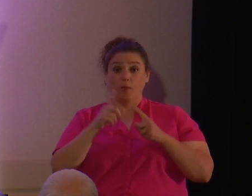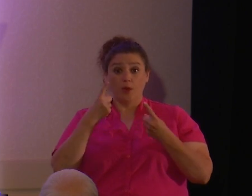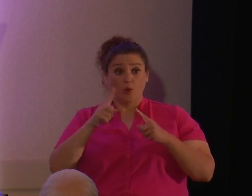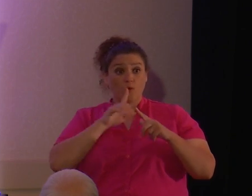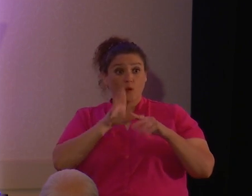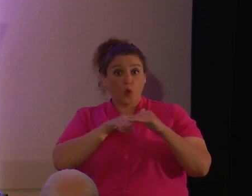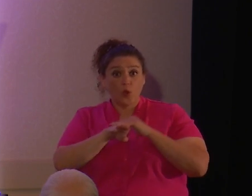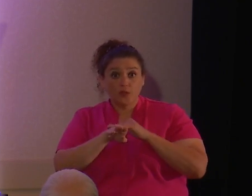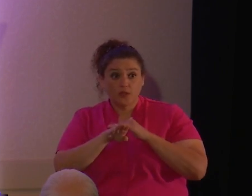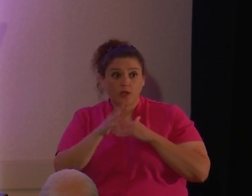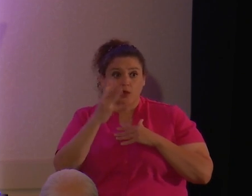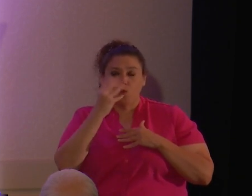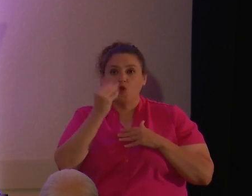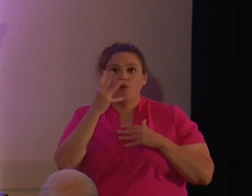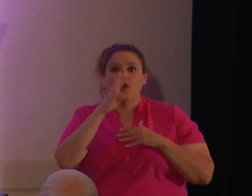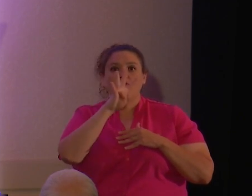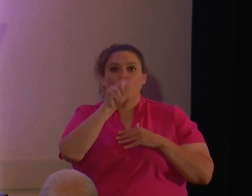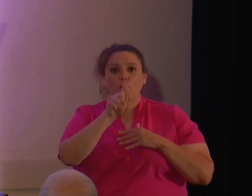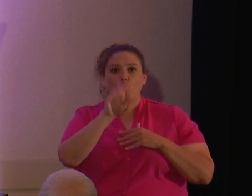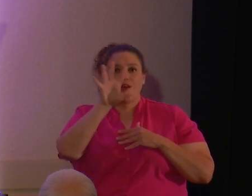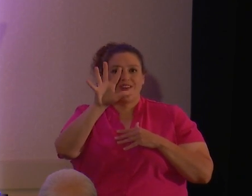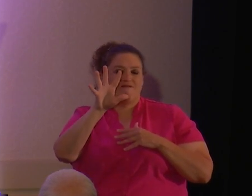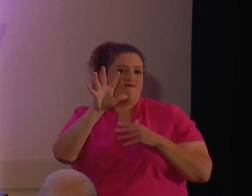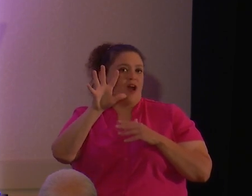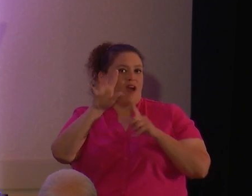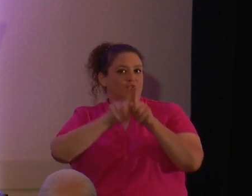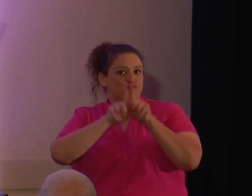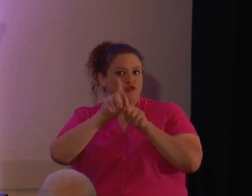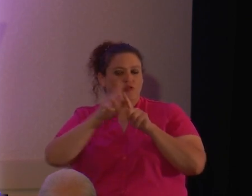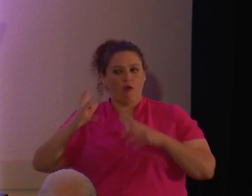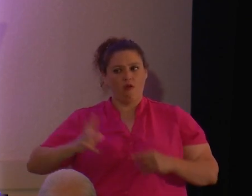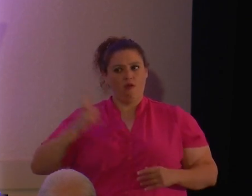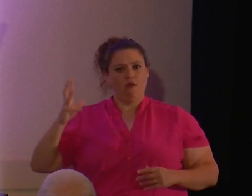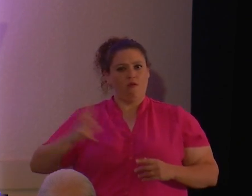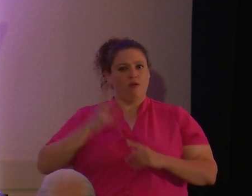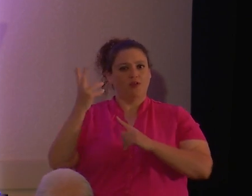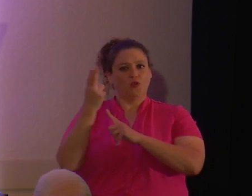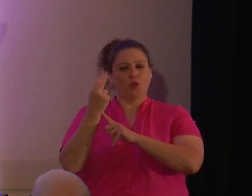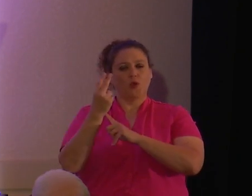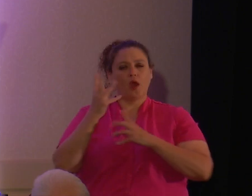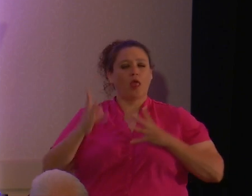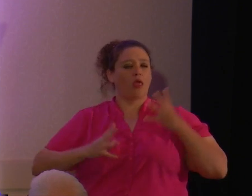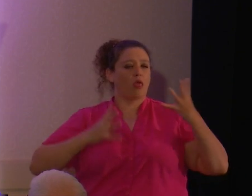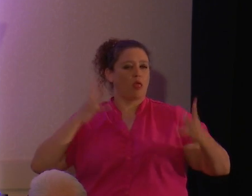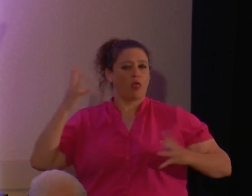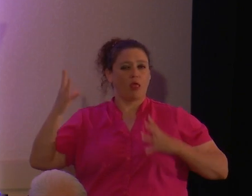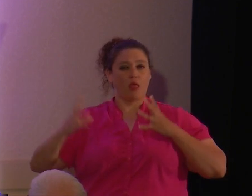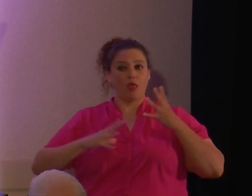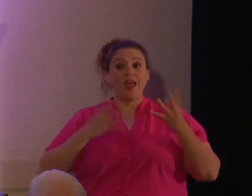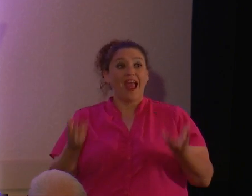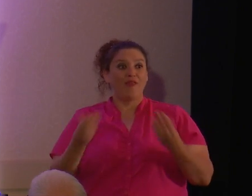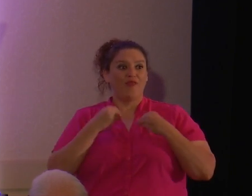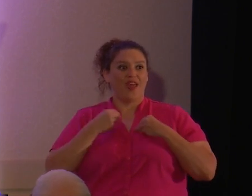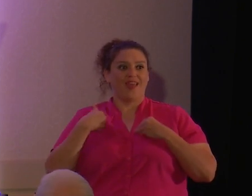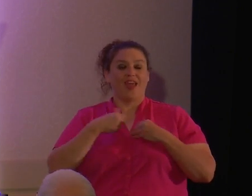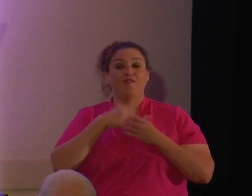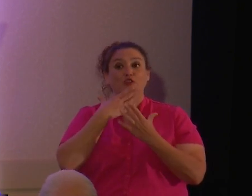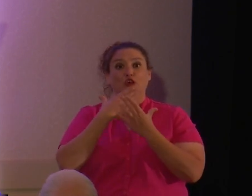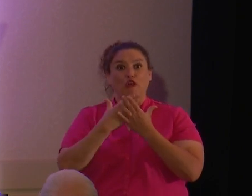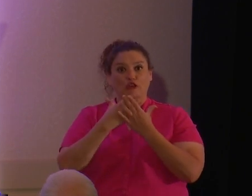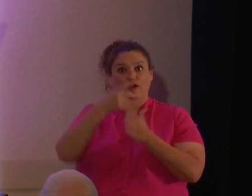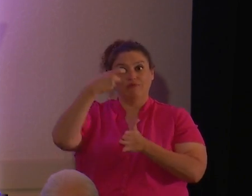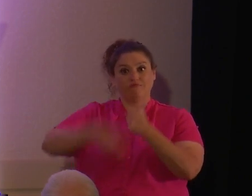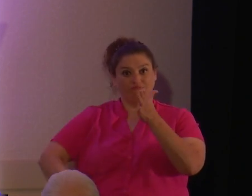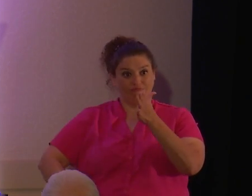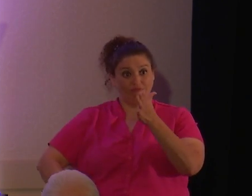inside, it is a 4.5-star luxury hotel. Cushy, cushy, cushy, that gave us a fantastic deal. And